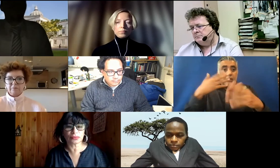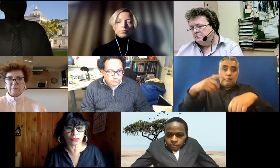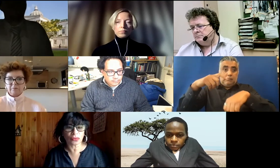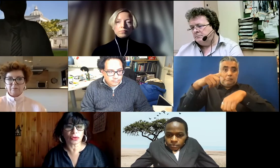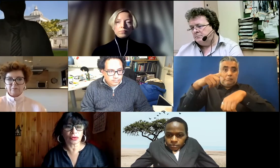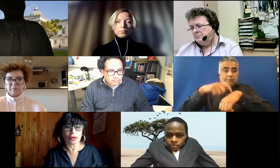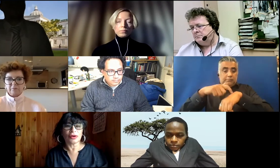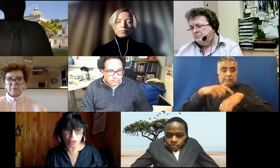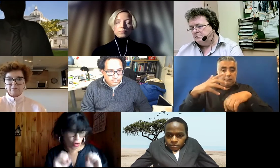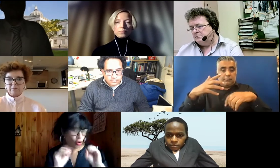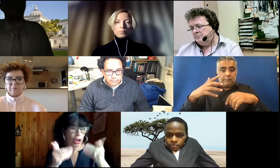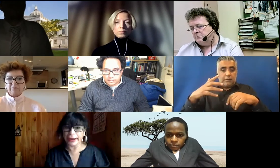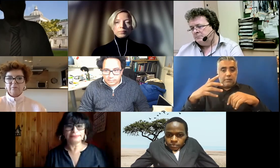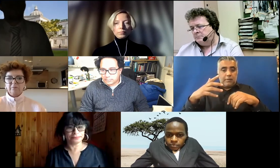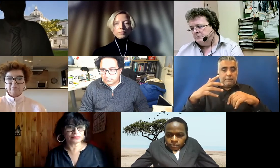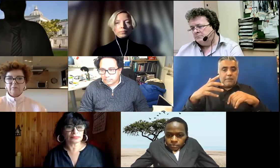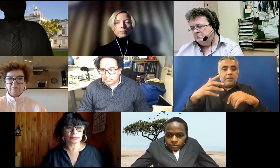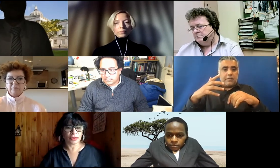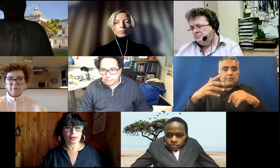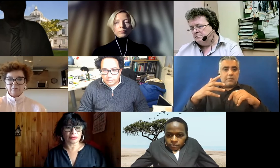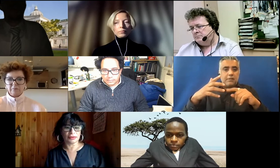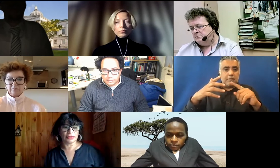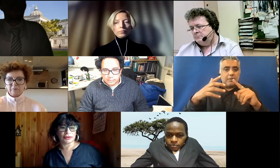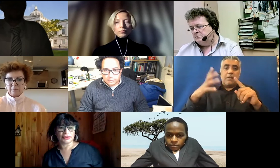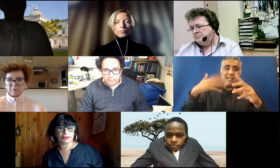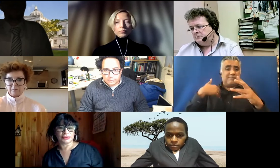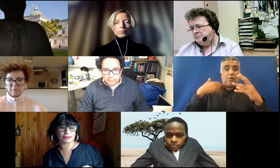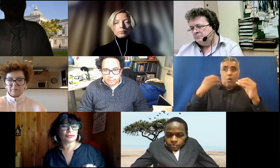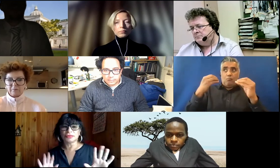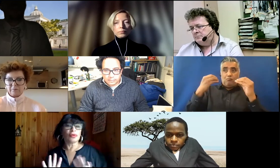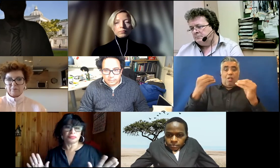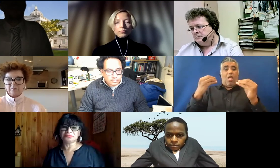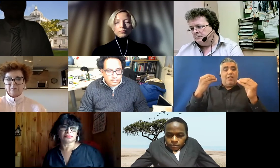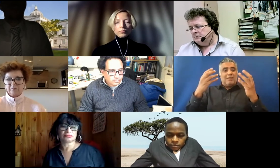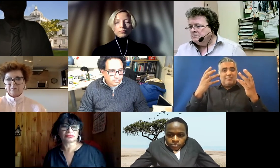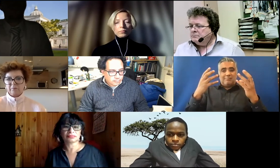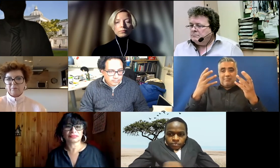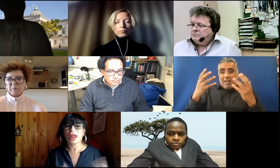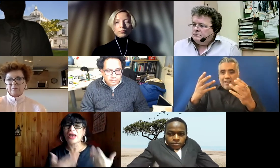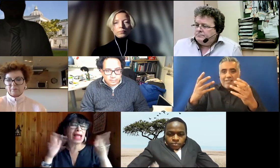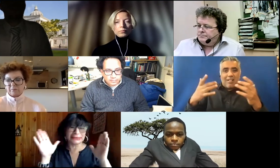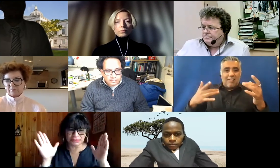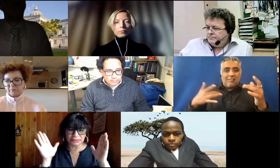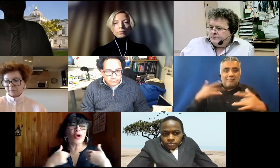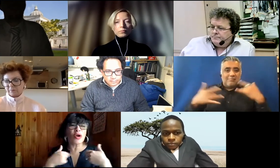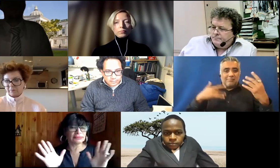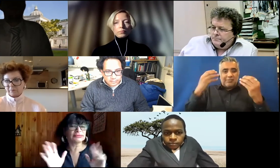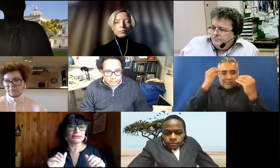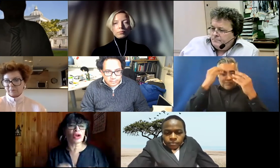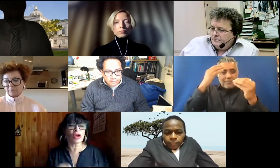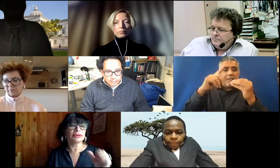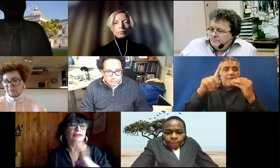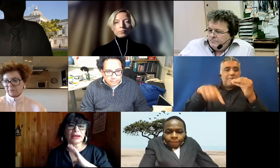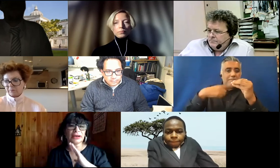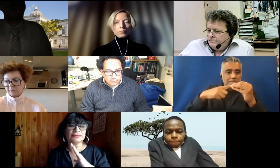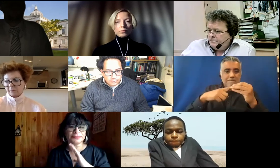If I may just stop you there, Pamela, because I heard loads of exciting things that I think feed in very well in the last questions around, you